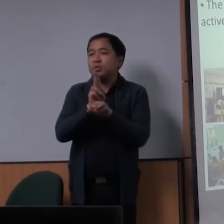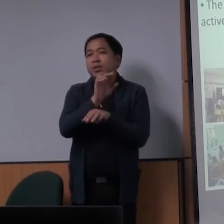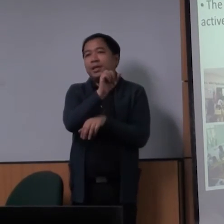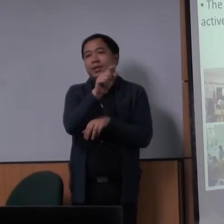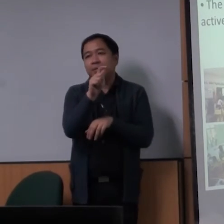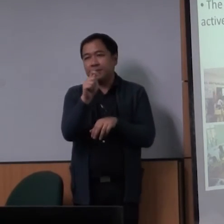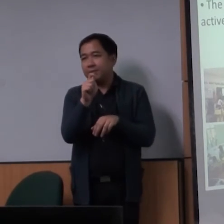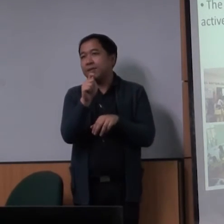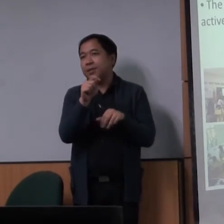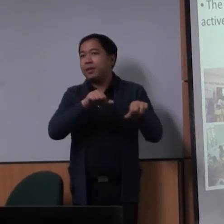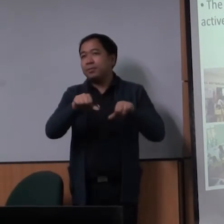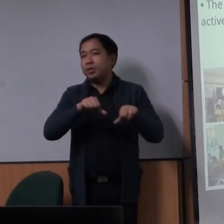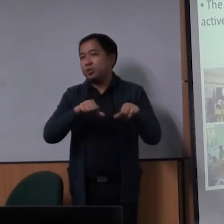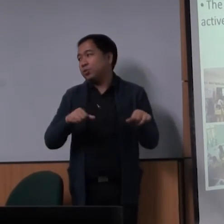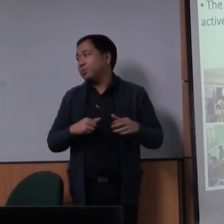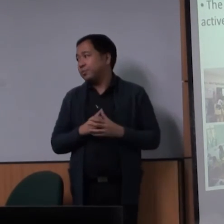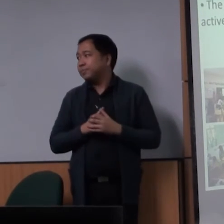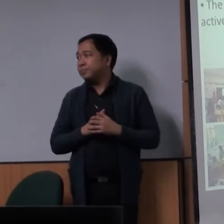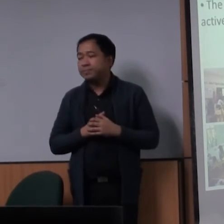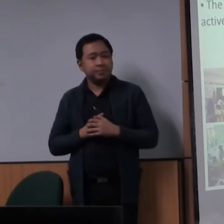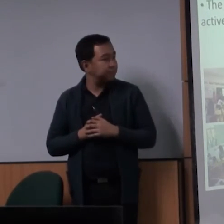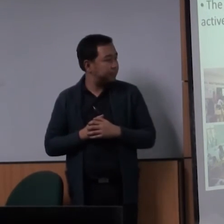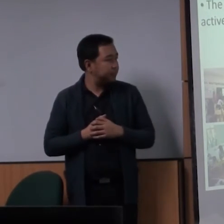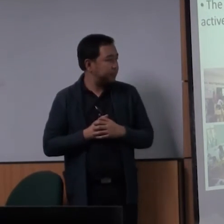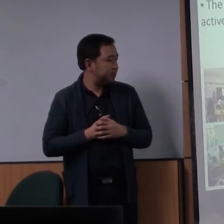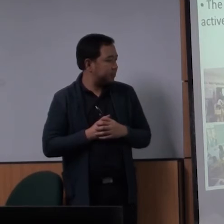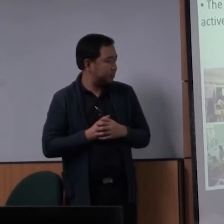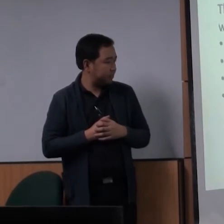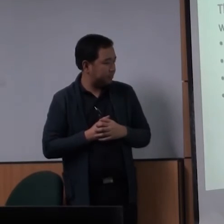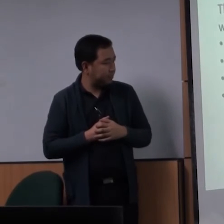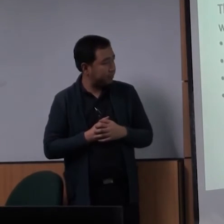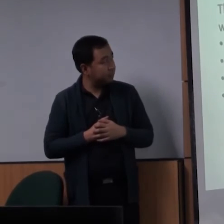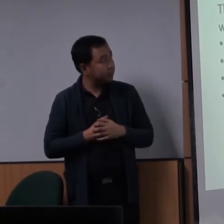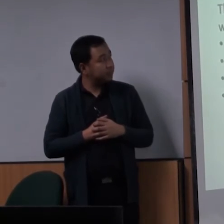who are exposed to the ADT.